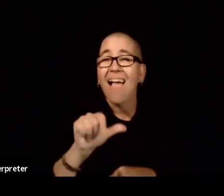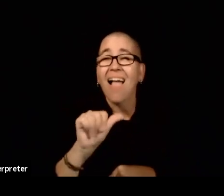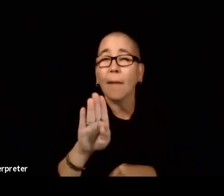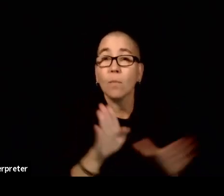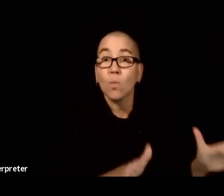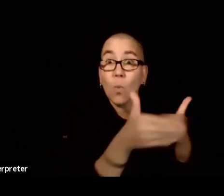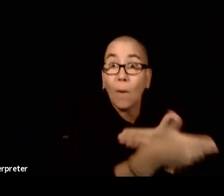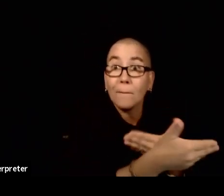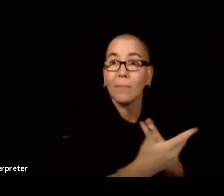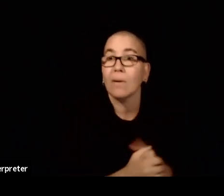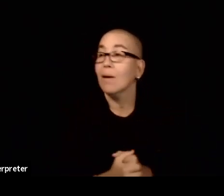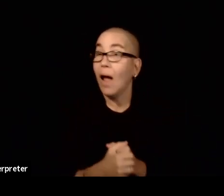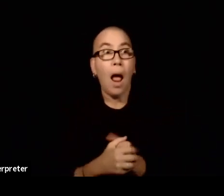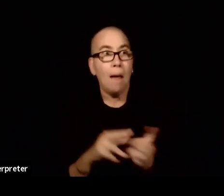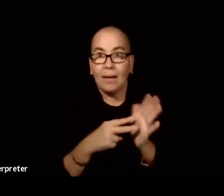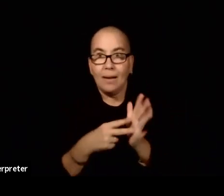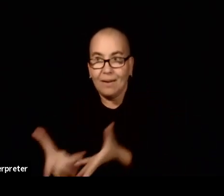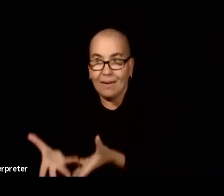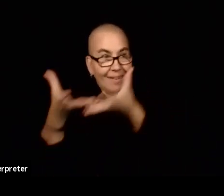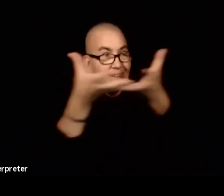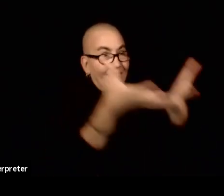testing. So as our